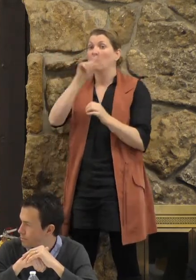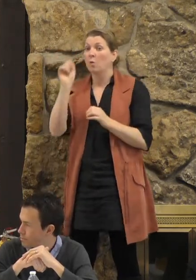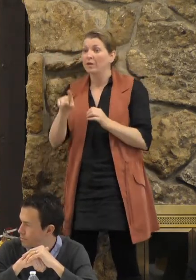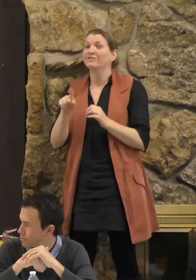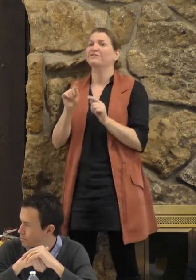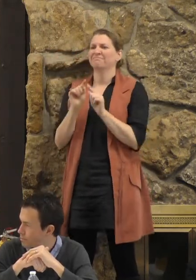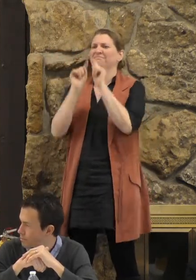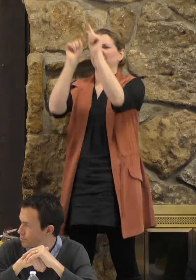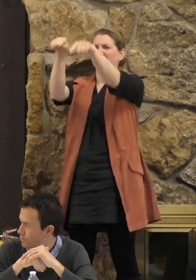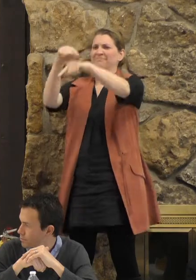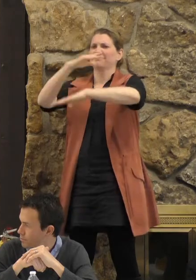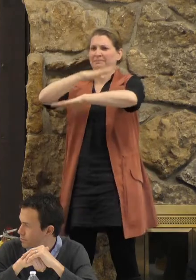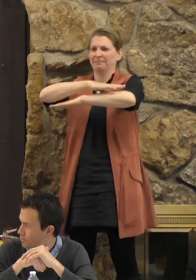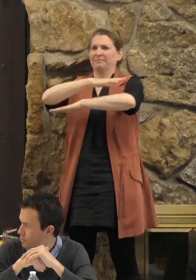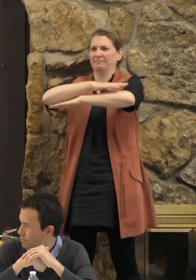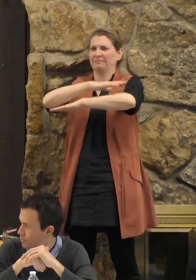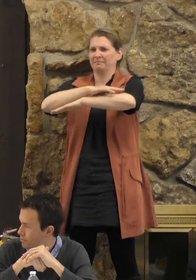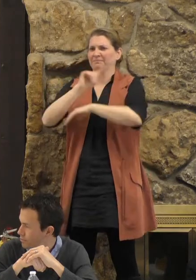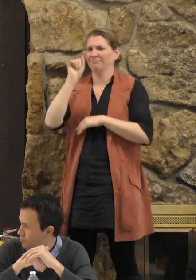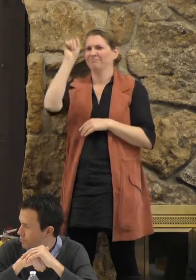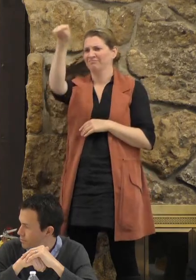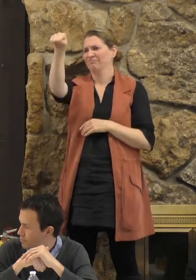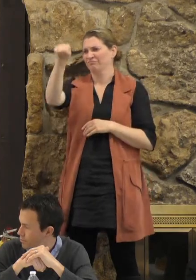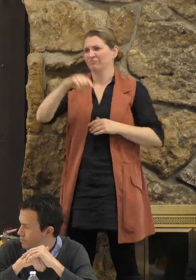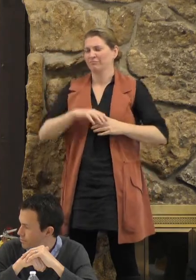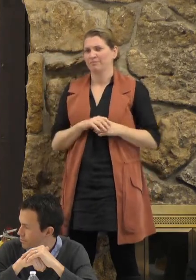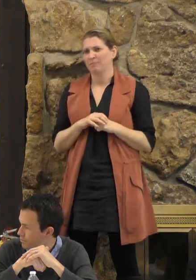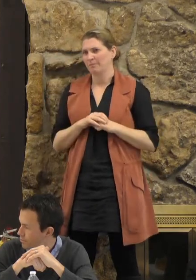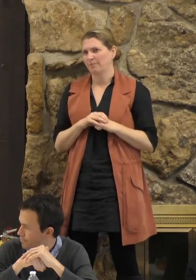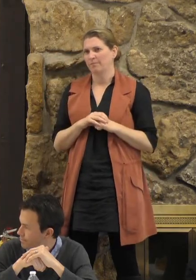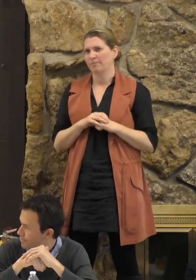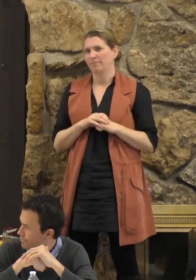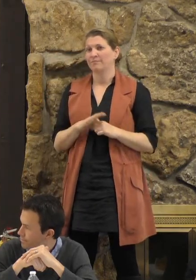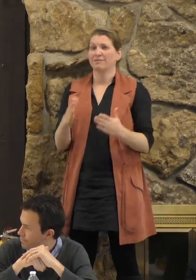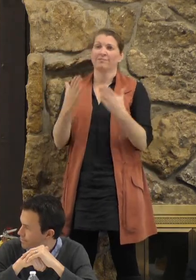So thank you for being here today, and thanks for your time.